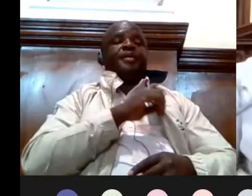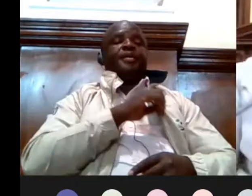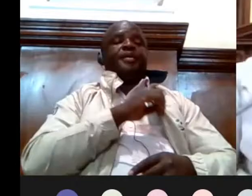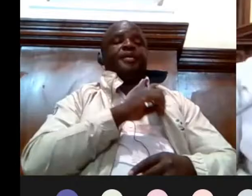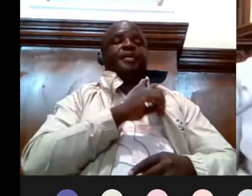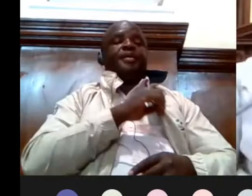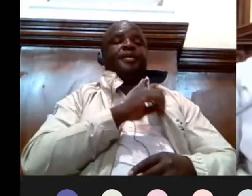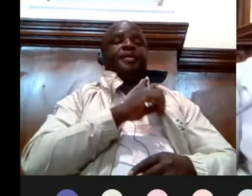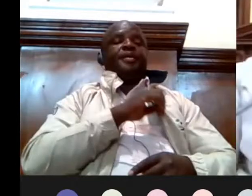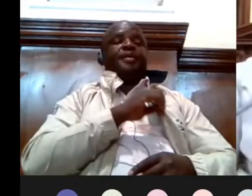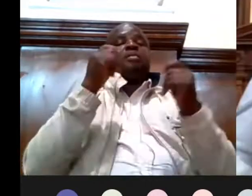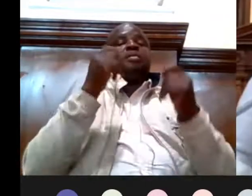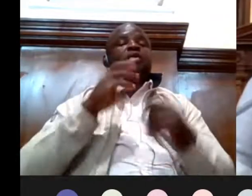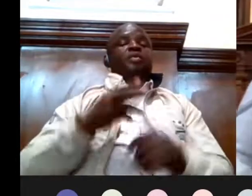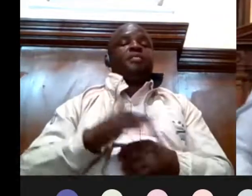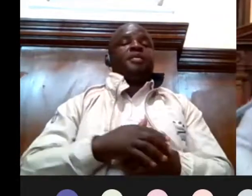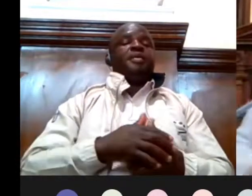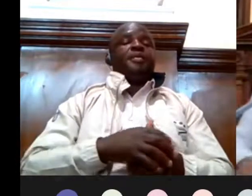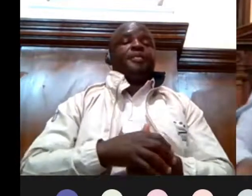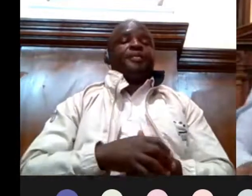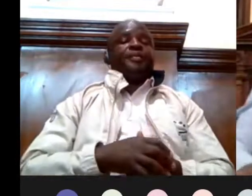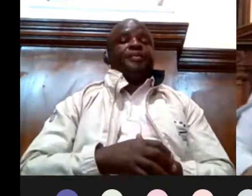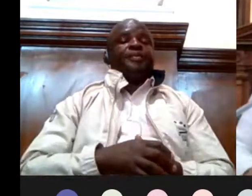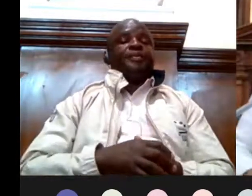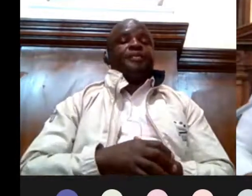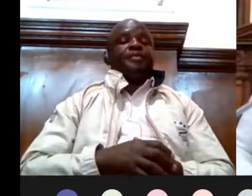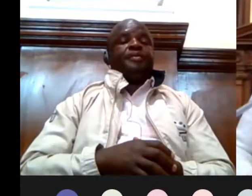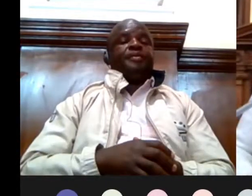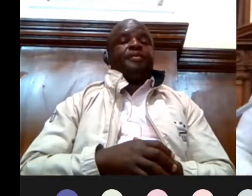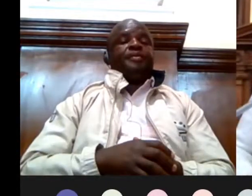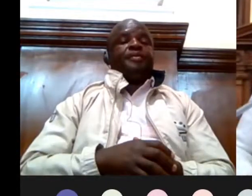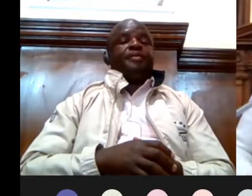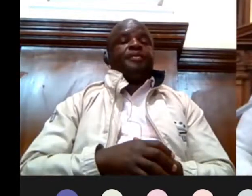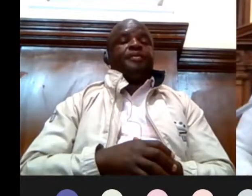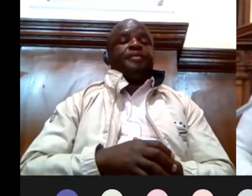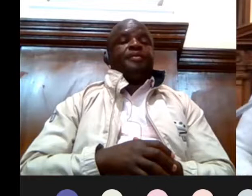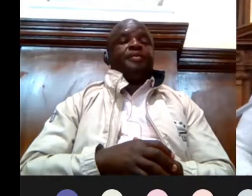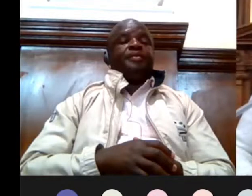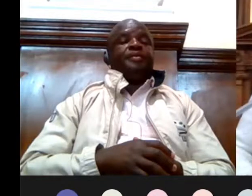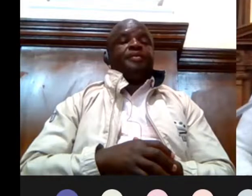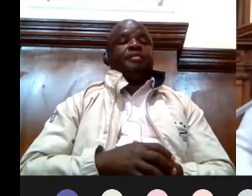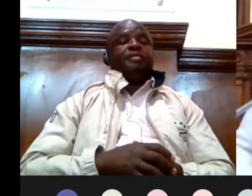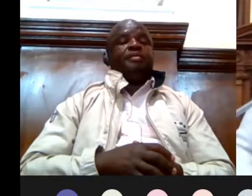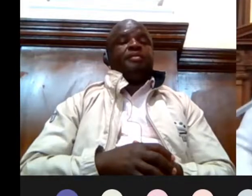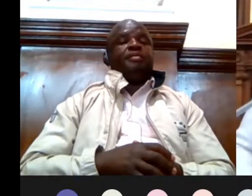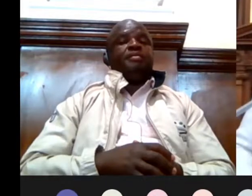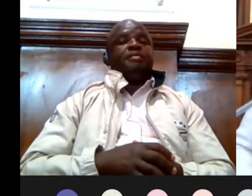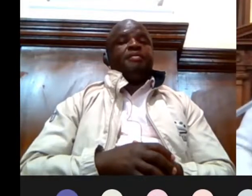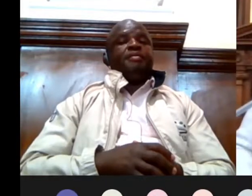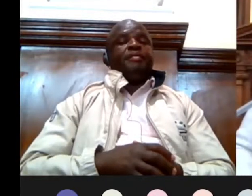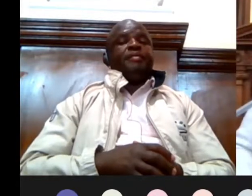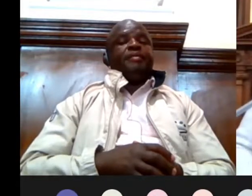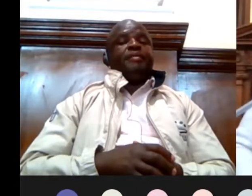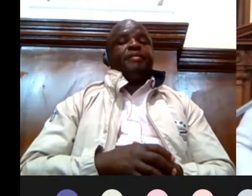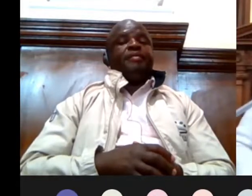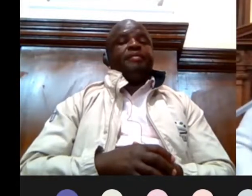celebrating women based in Bokot. And allow me, Speaker, to greet them by saying,